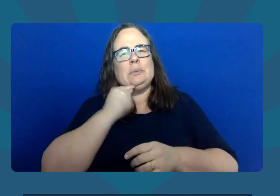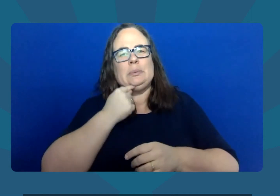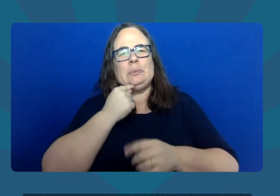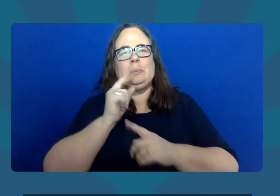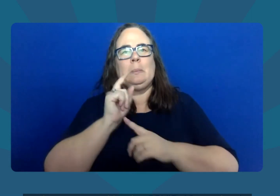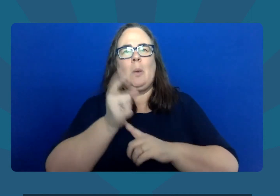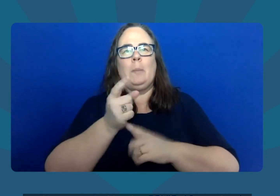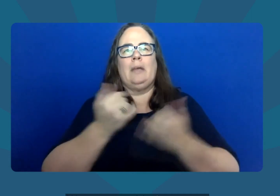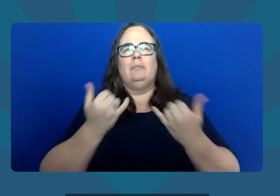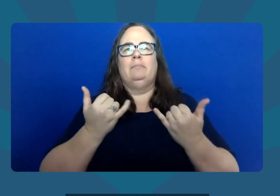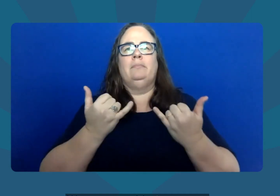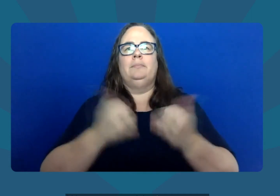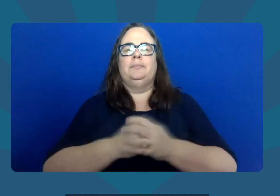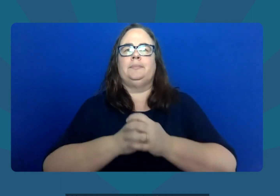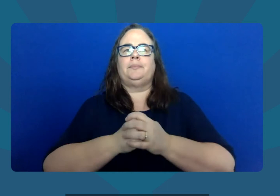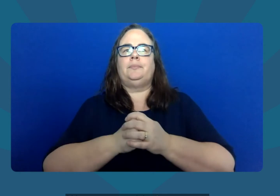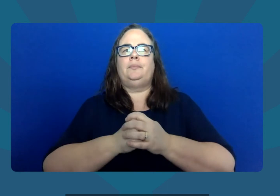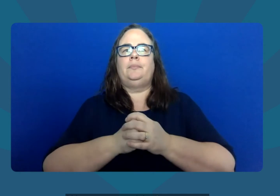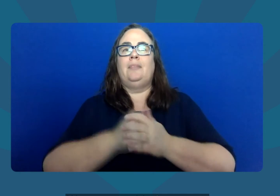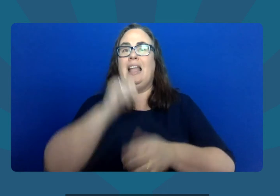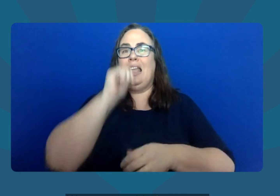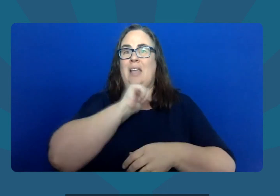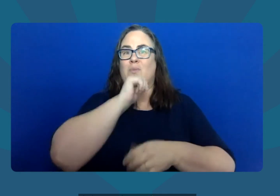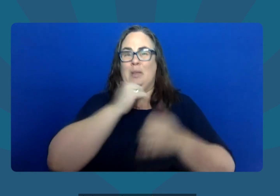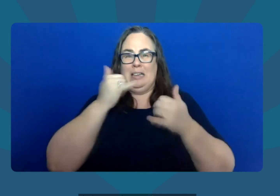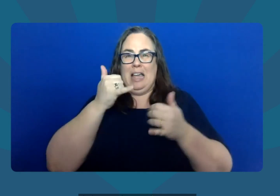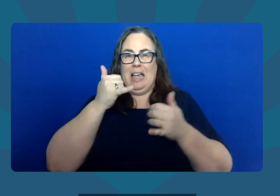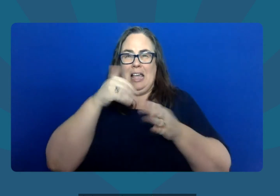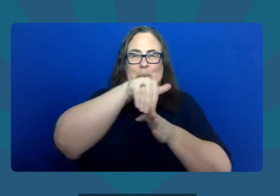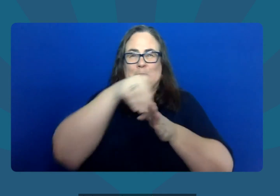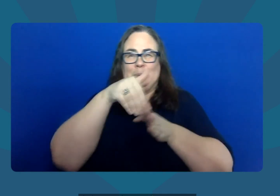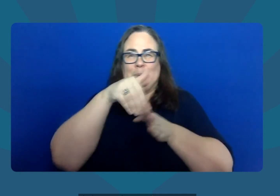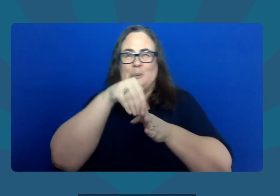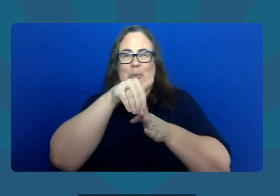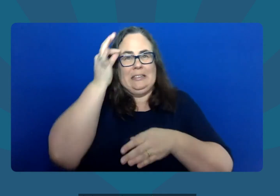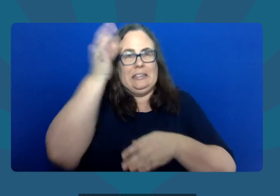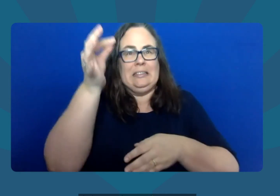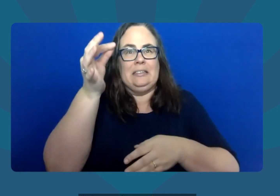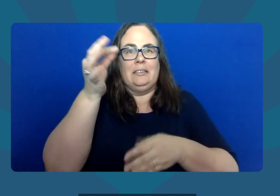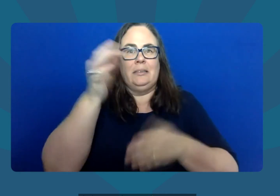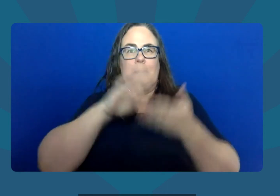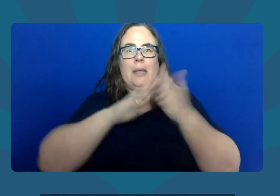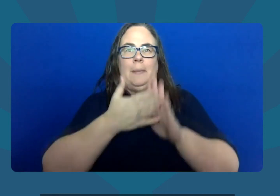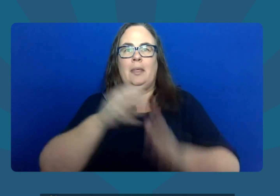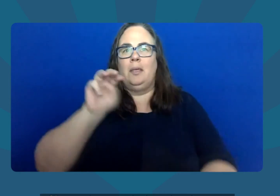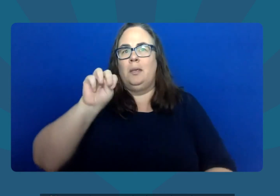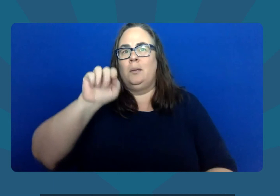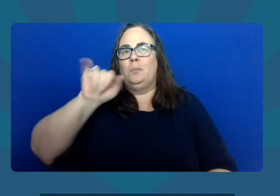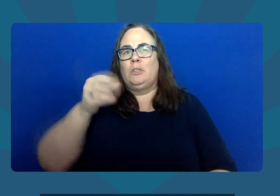pandemic. We are at a critical moment. Arizona is on the verge